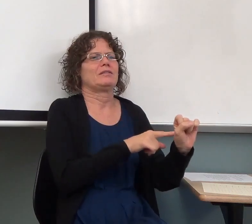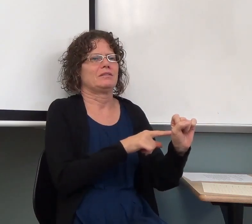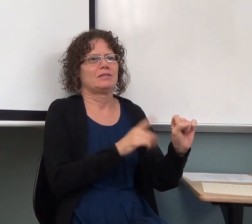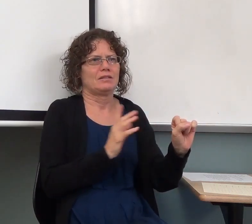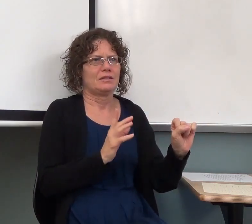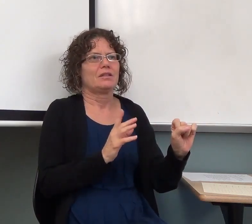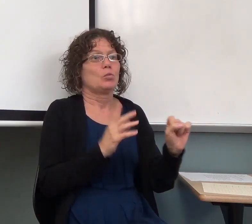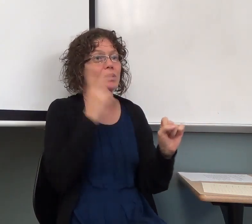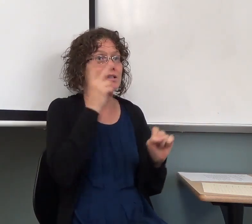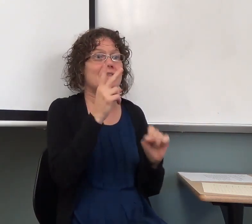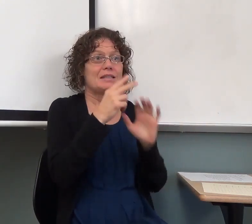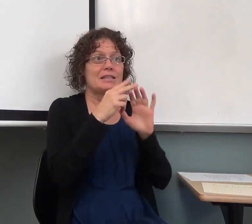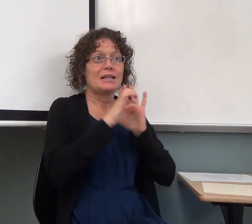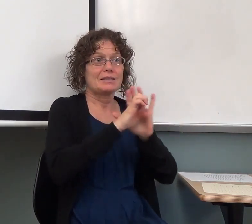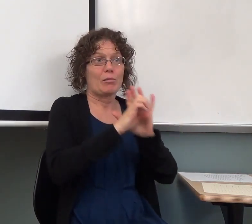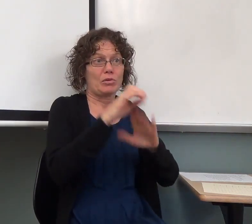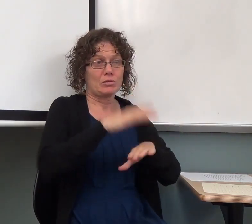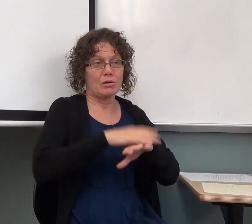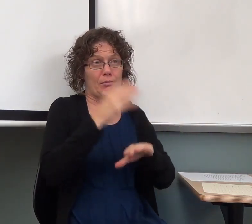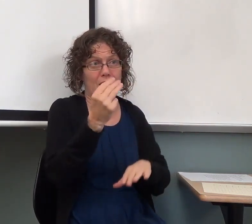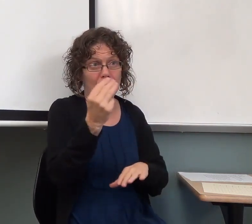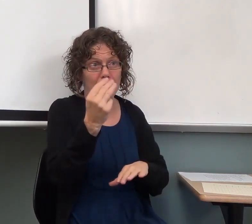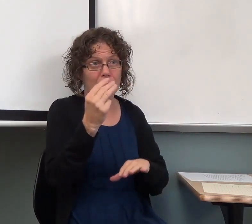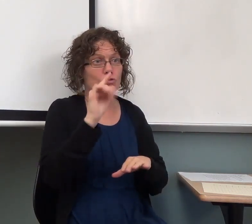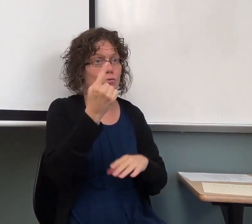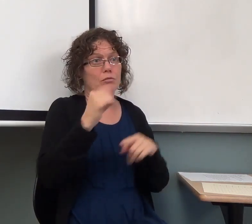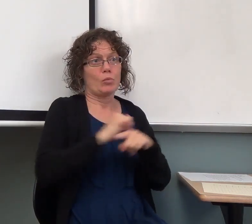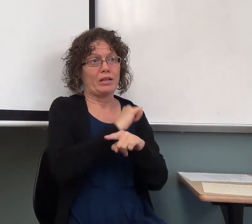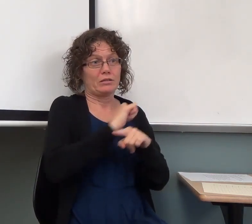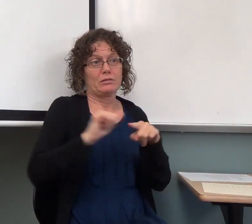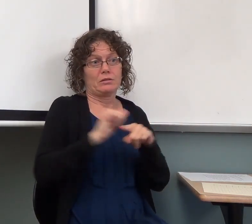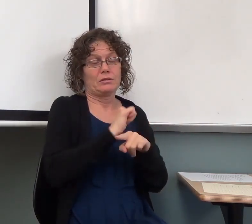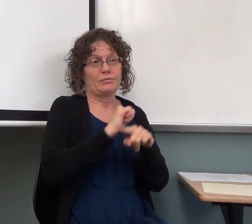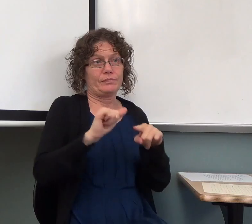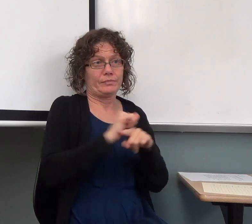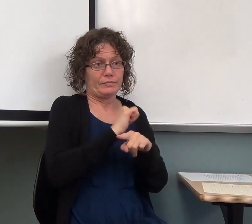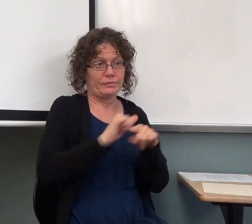on Monday, okay? Just practice, don't worry, just practice. Last but not least,